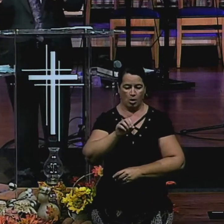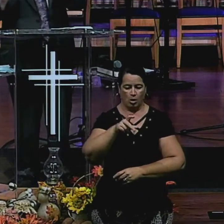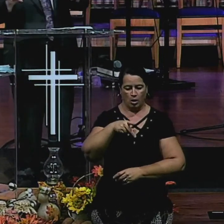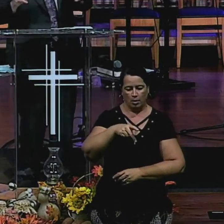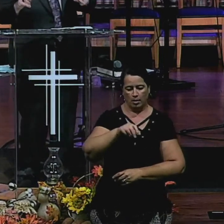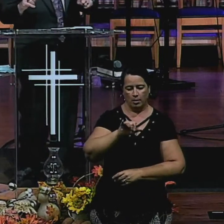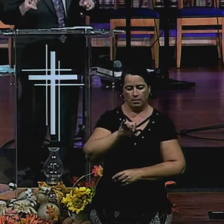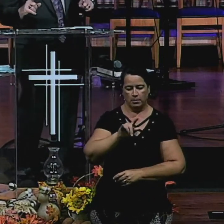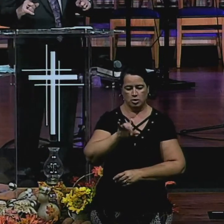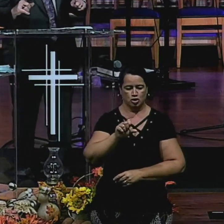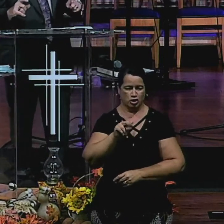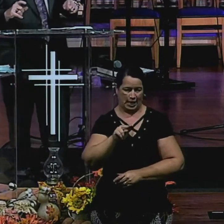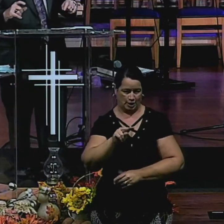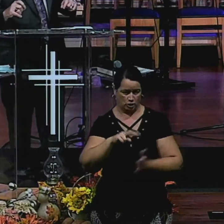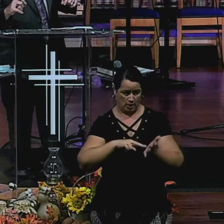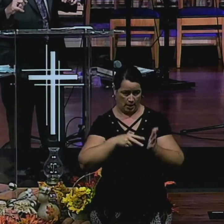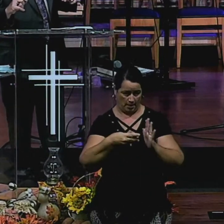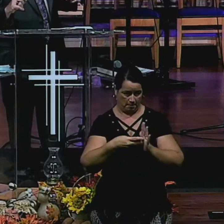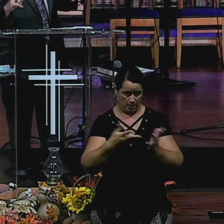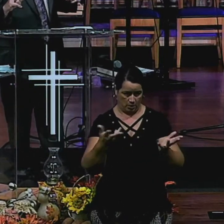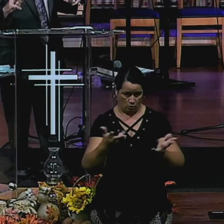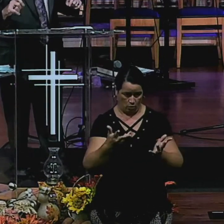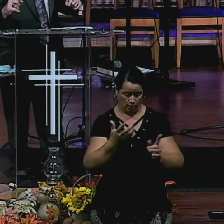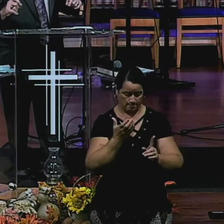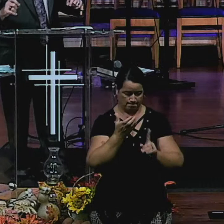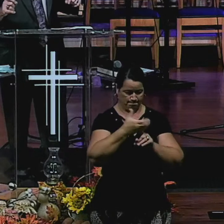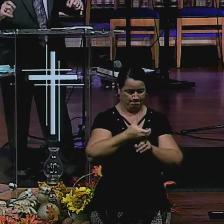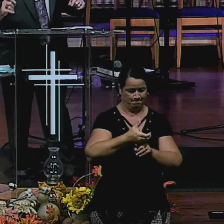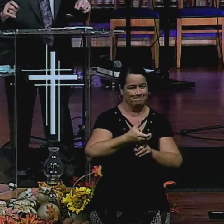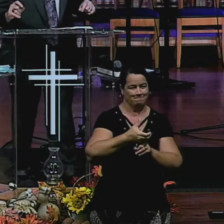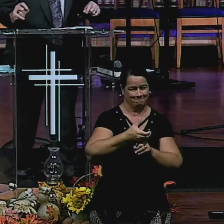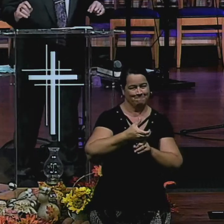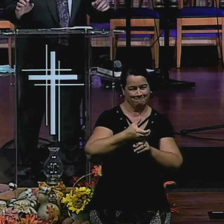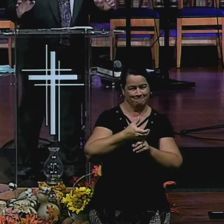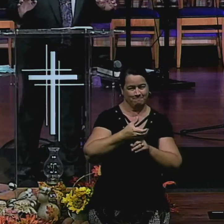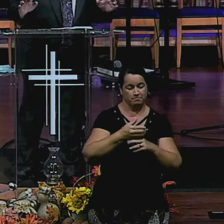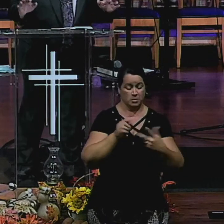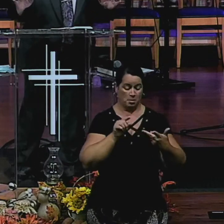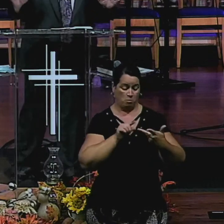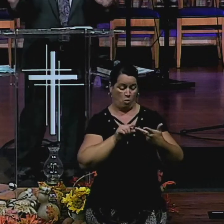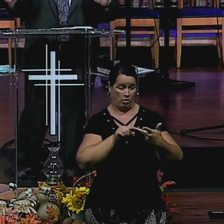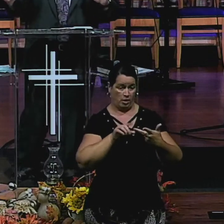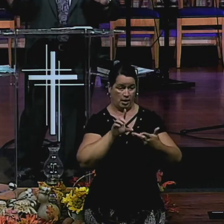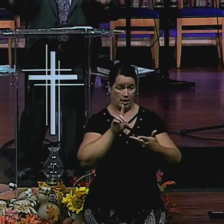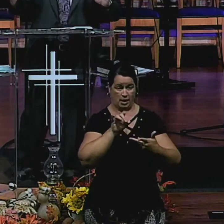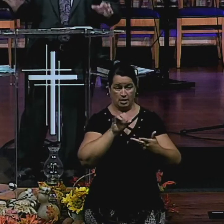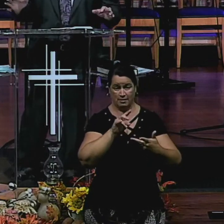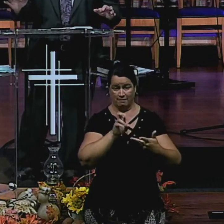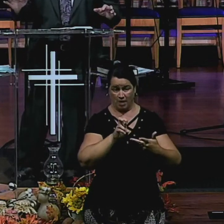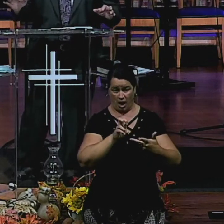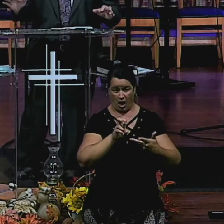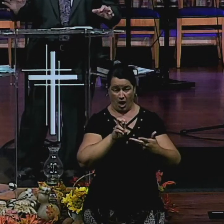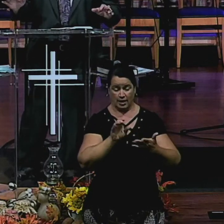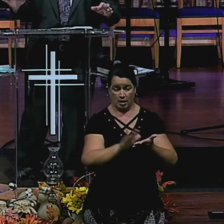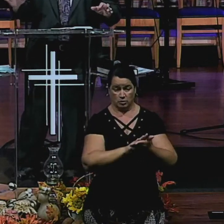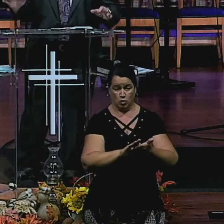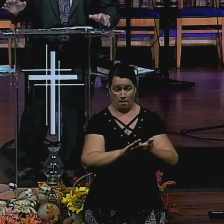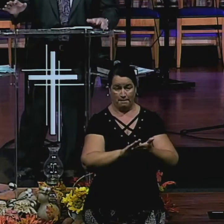church, I want you to be able to say, Pastor Mike taught us point three, which is divine